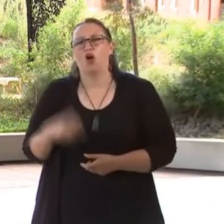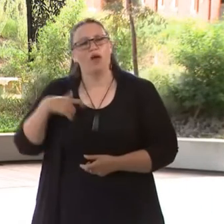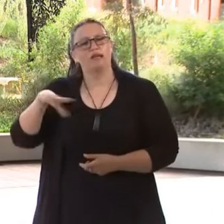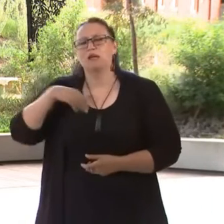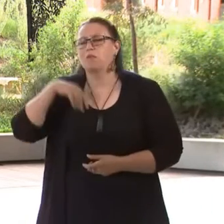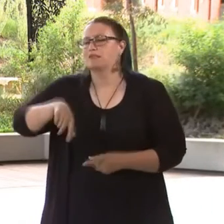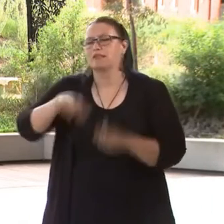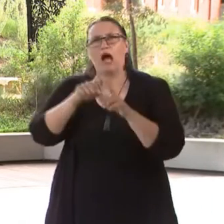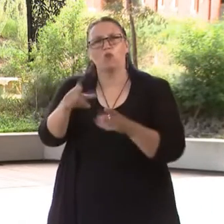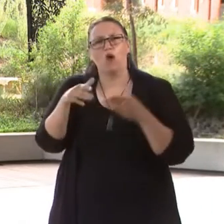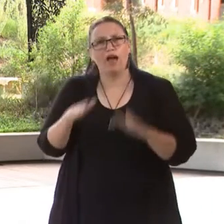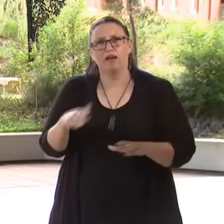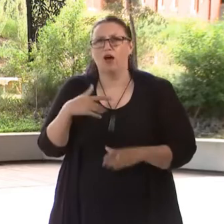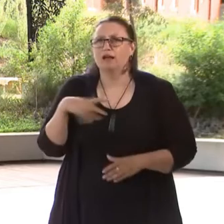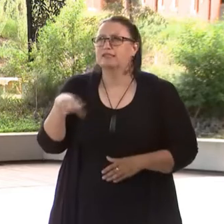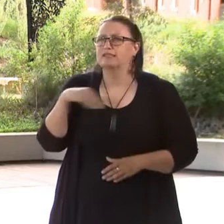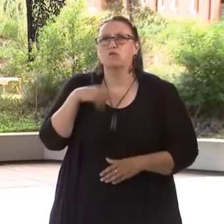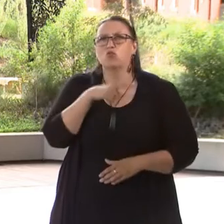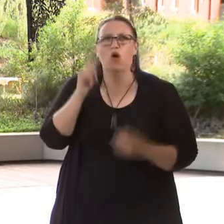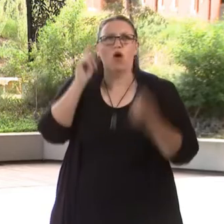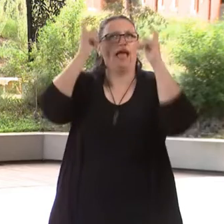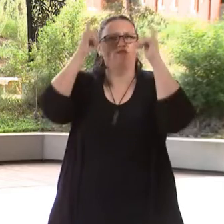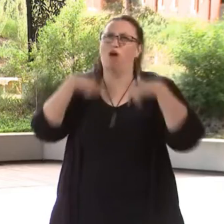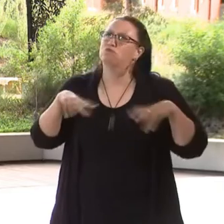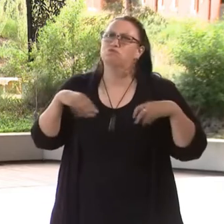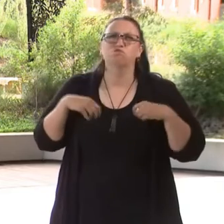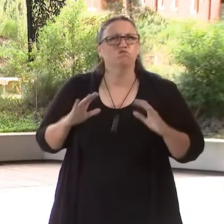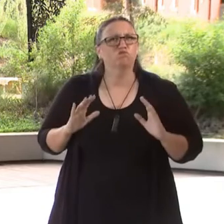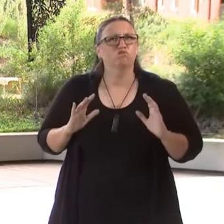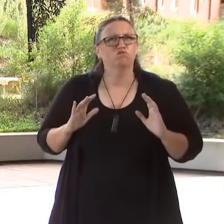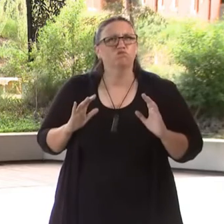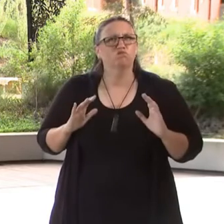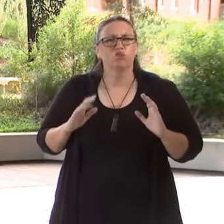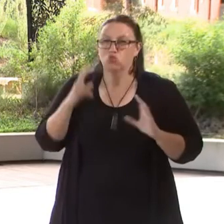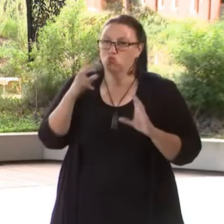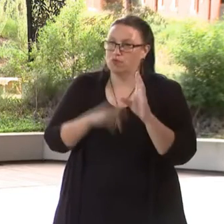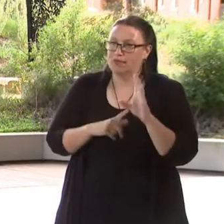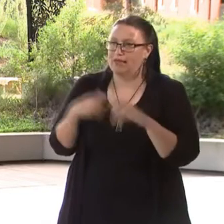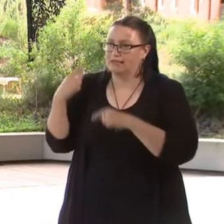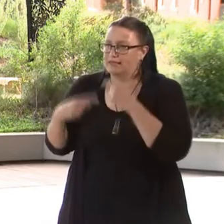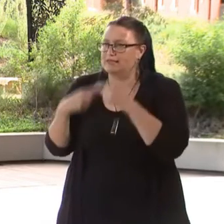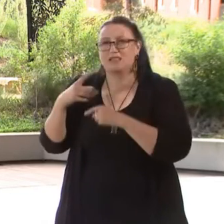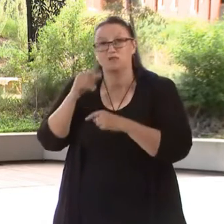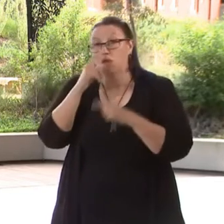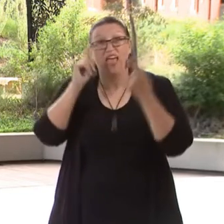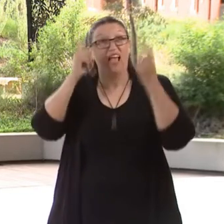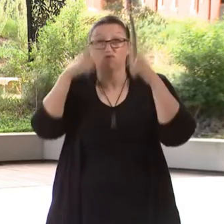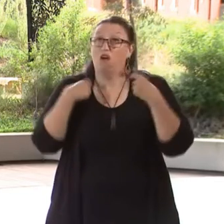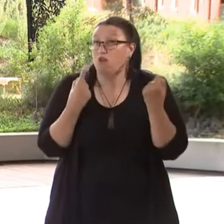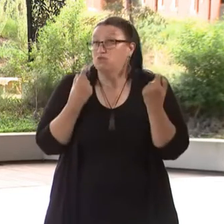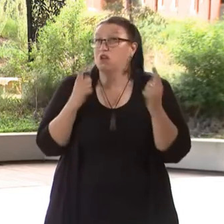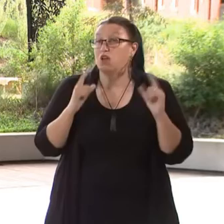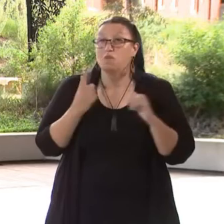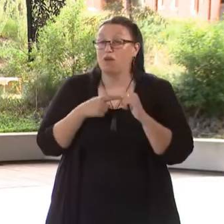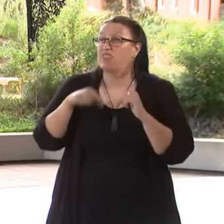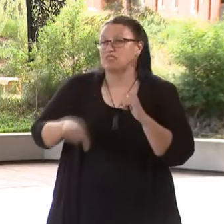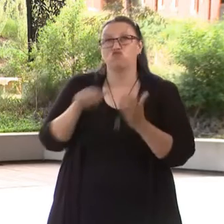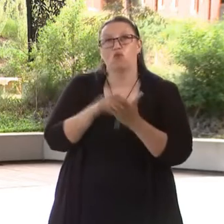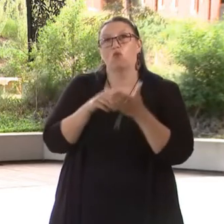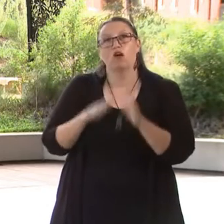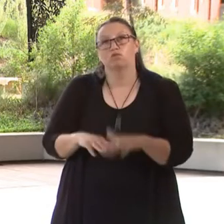I accept that many people are anxious as we've gone through 2 years of this pandemic. Many people are anxious.